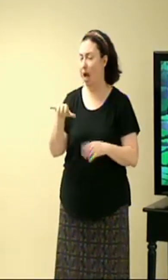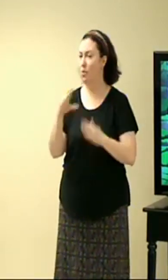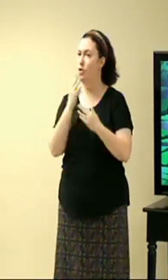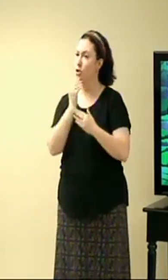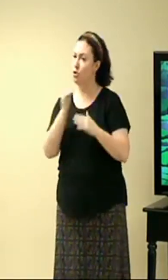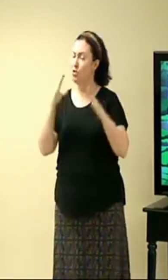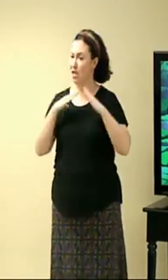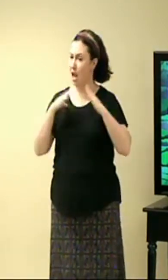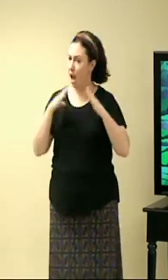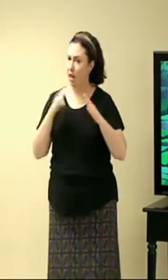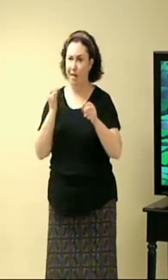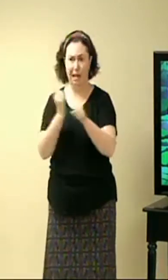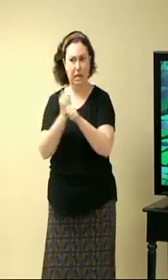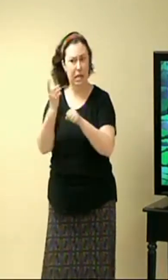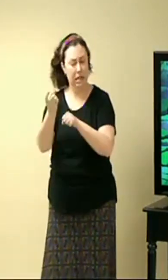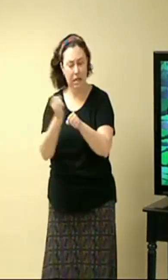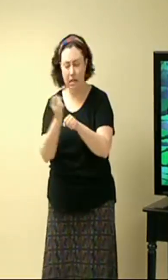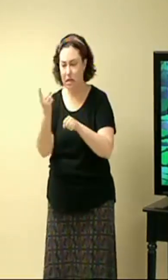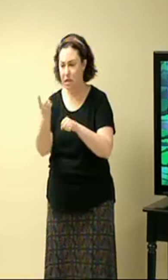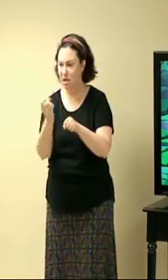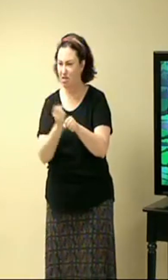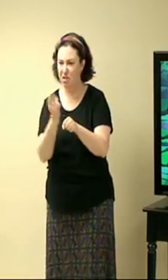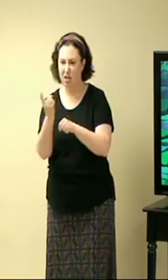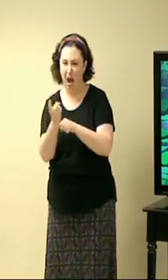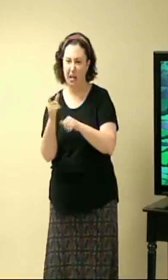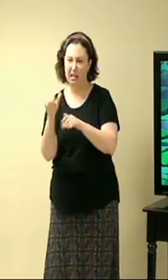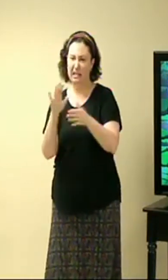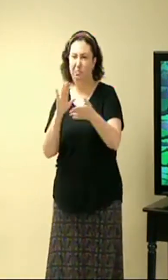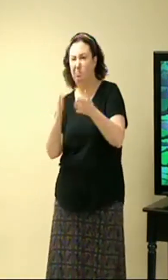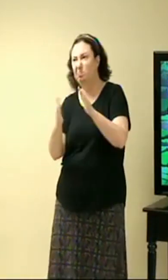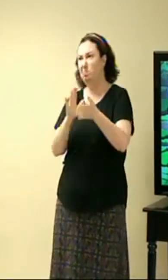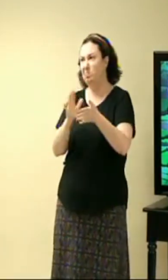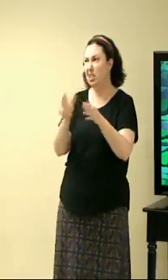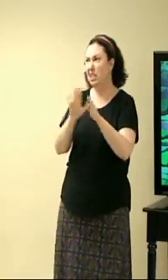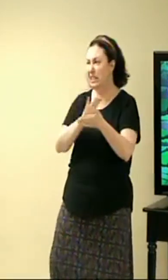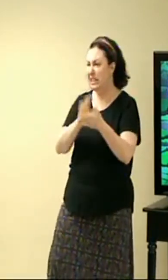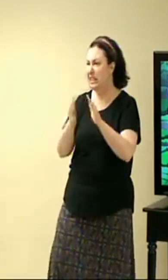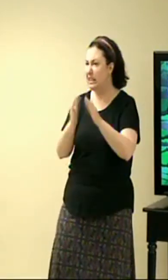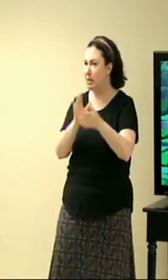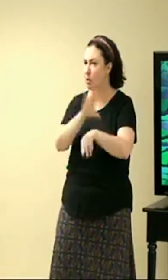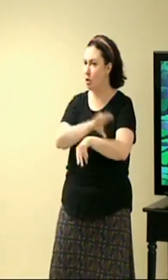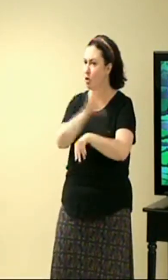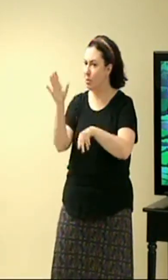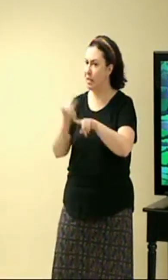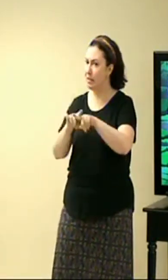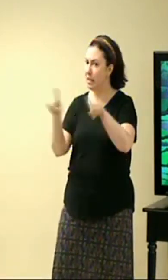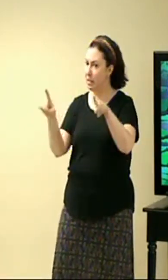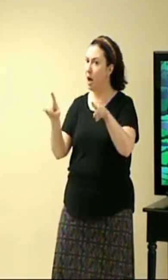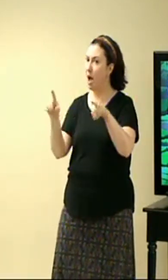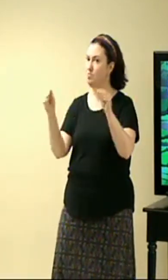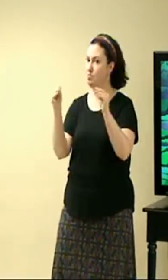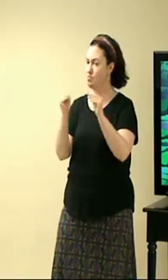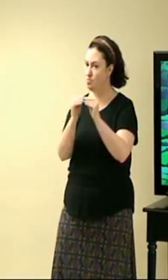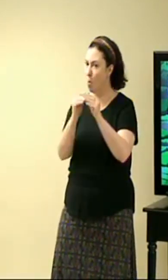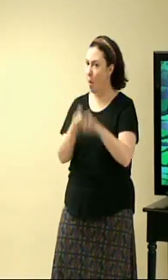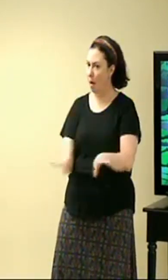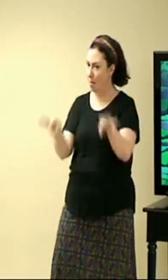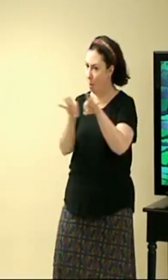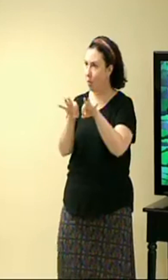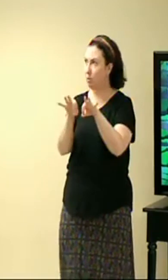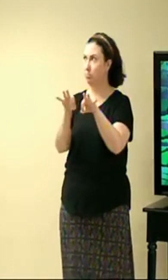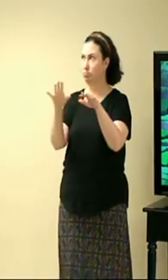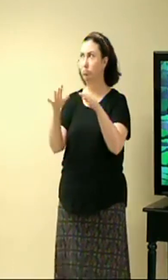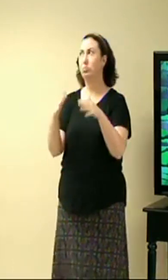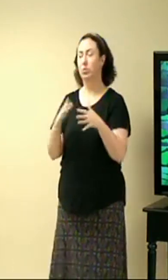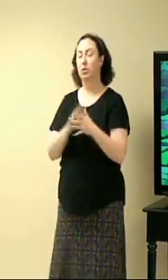year. So if you imagine something like Christmas, it was bigger than Christmas for the Jewish people. The Passover celebrated the fact